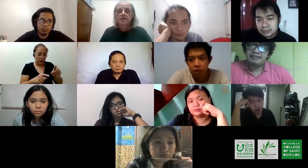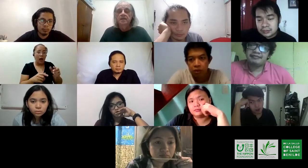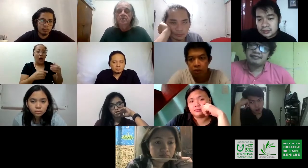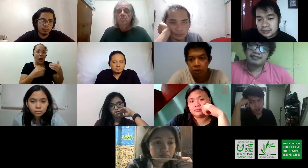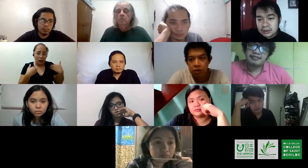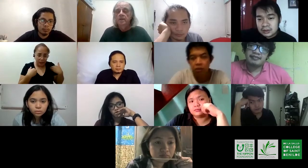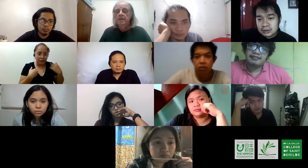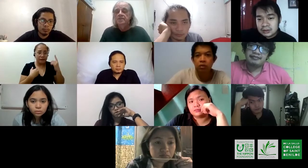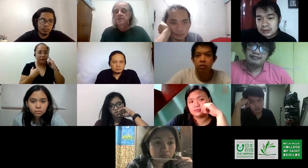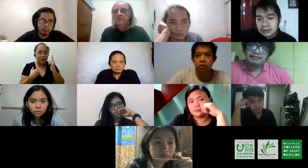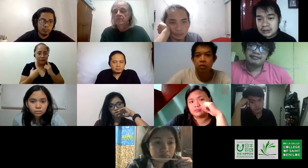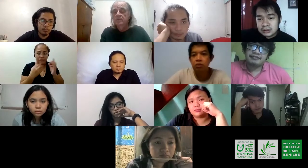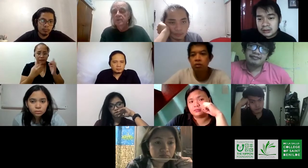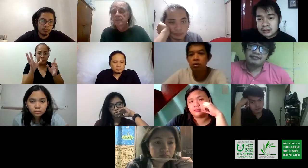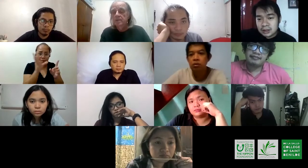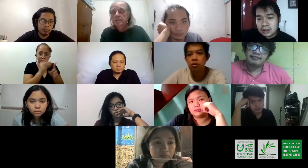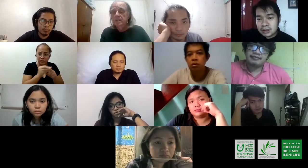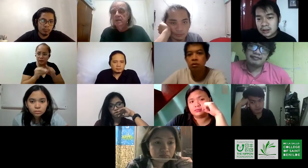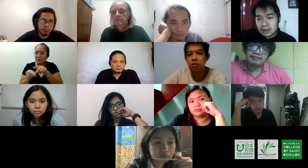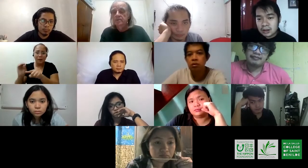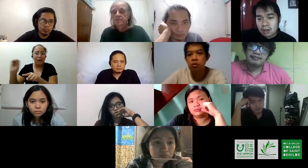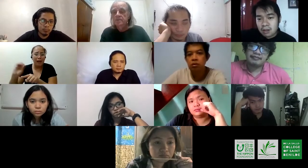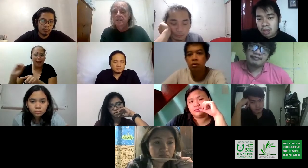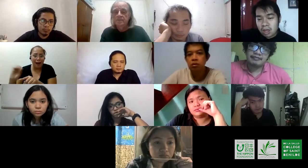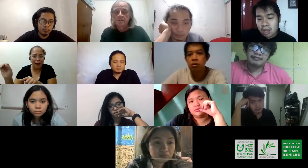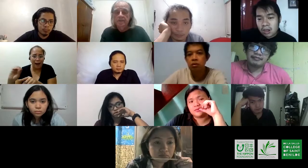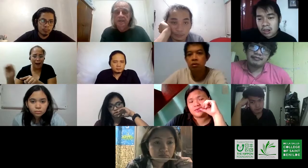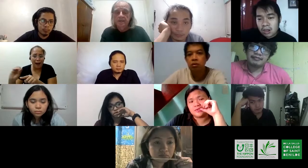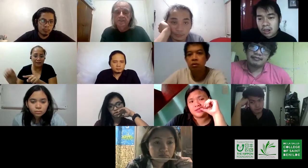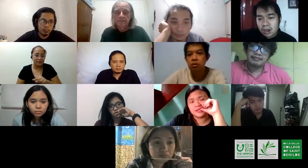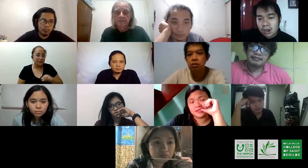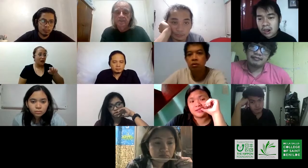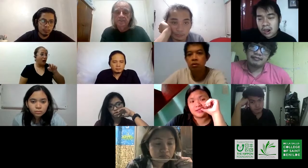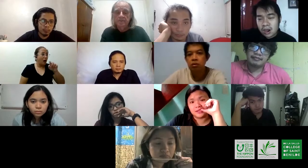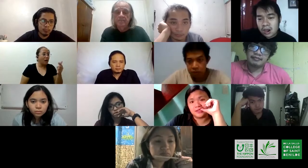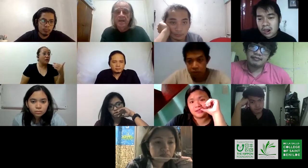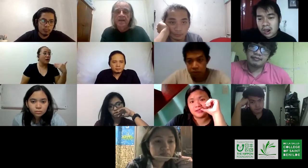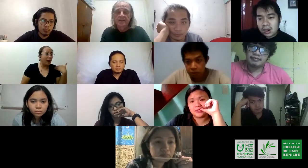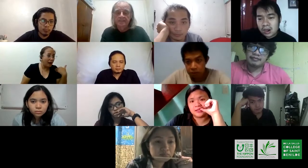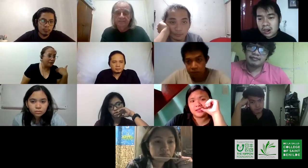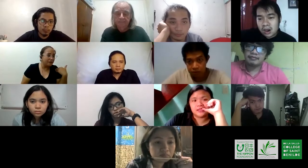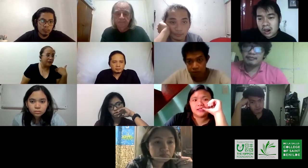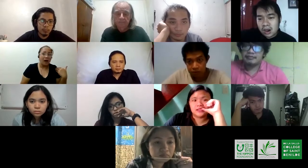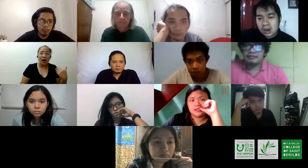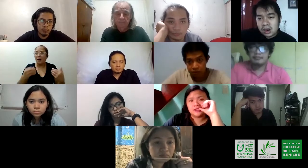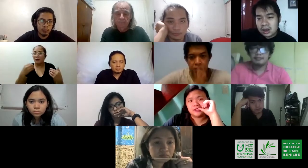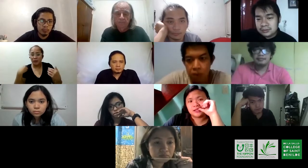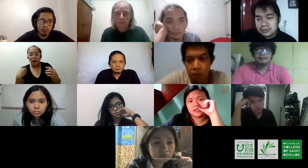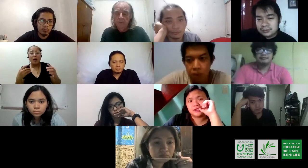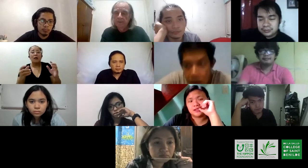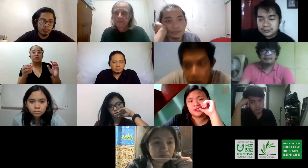not. Or one has a deaf community, the other does not. So the answer is may.